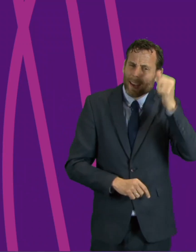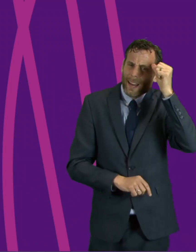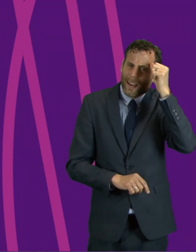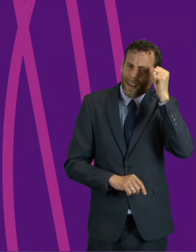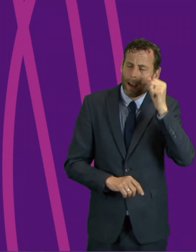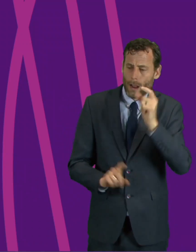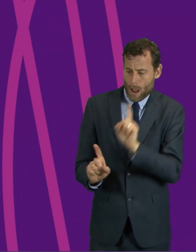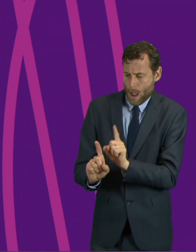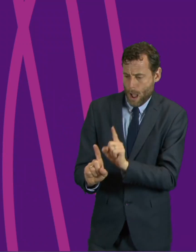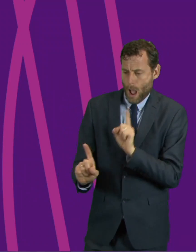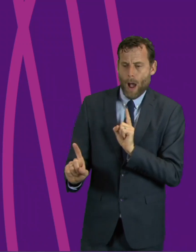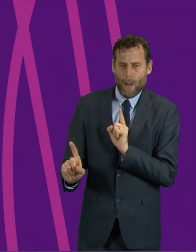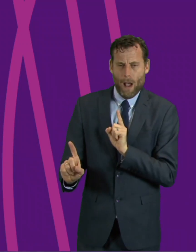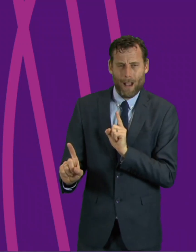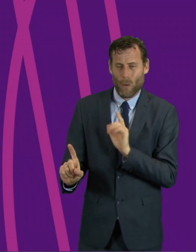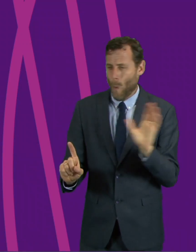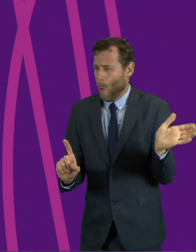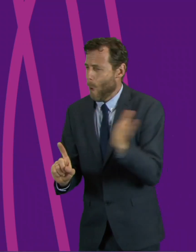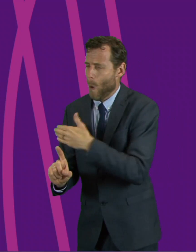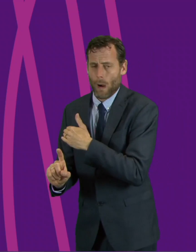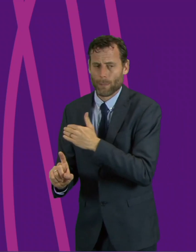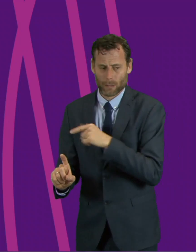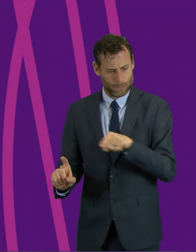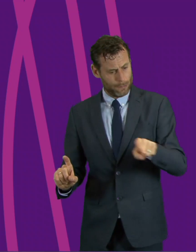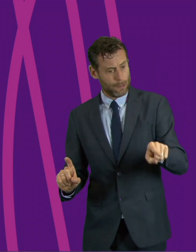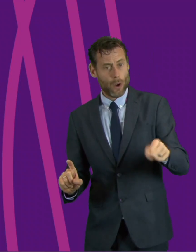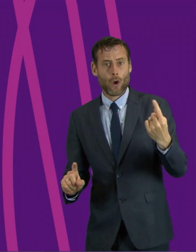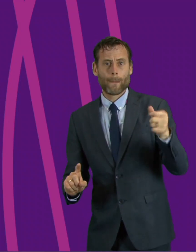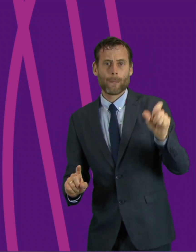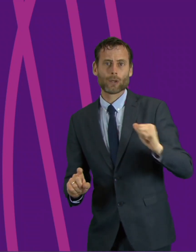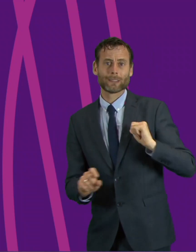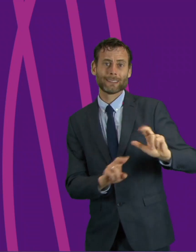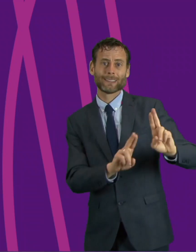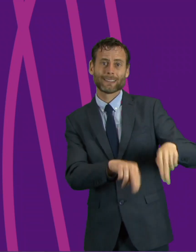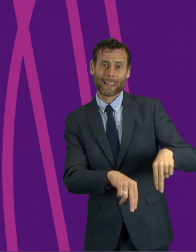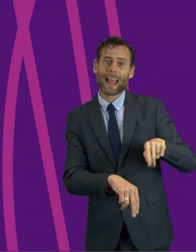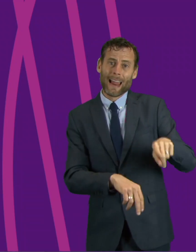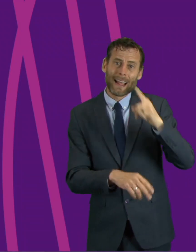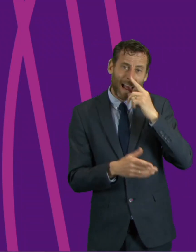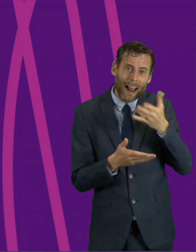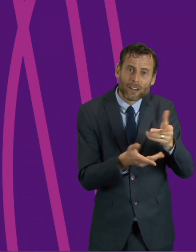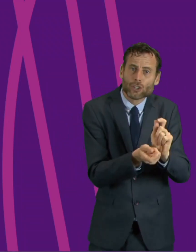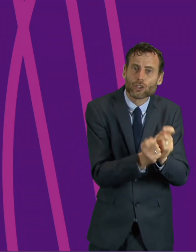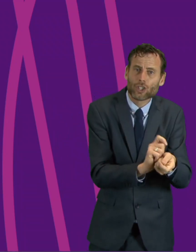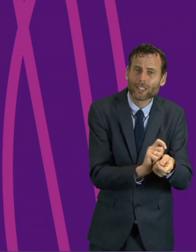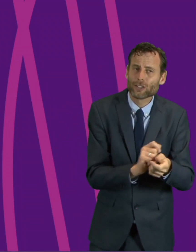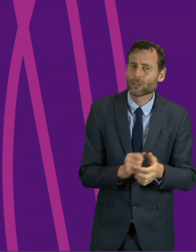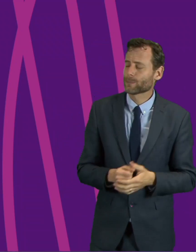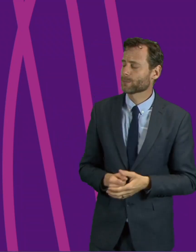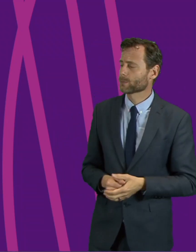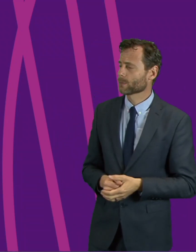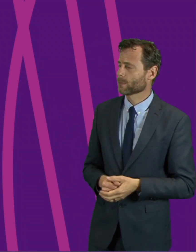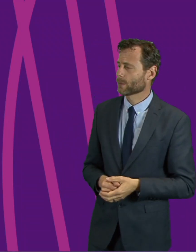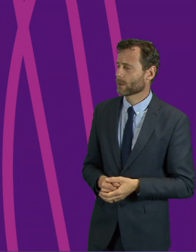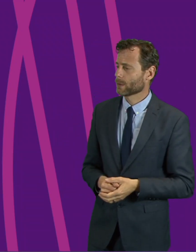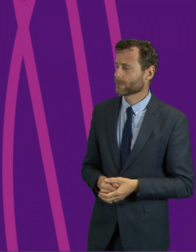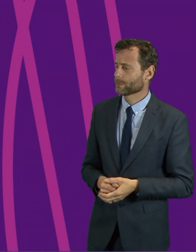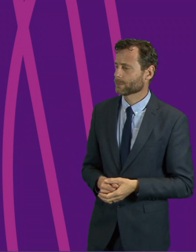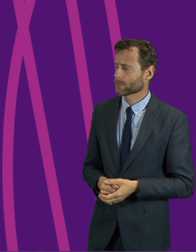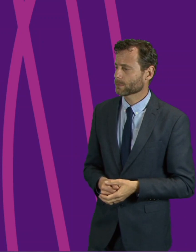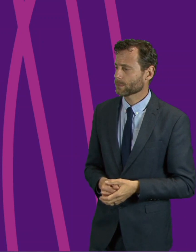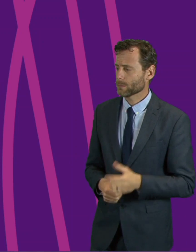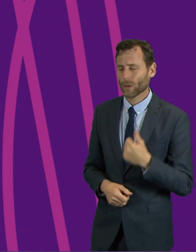family contact at the end of a loved one's life. On the broader issue, I hope Anna Sarwar will take this